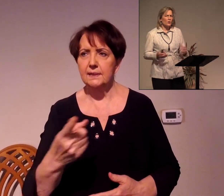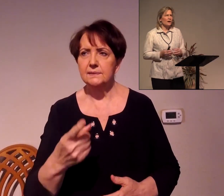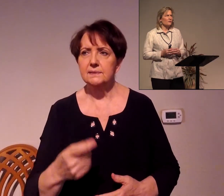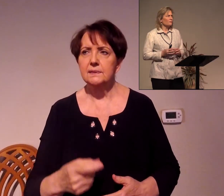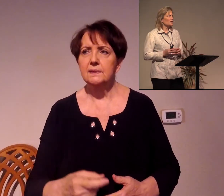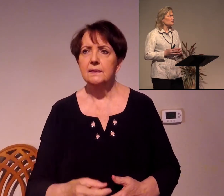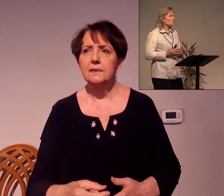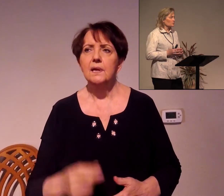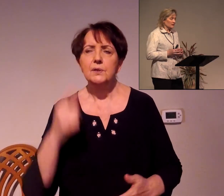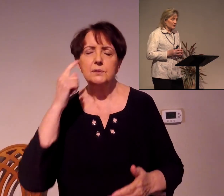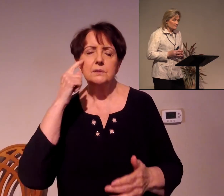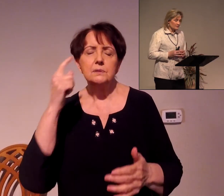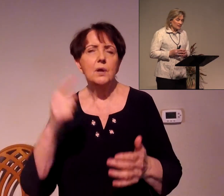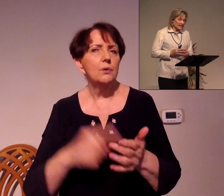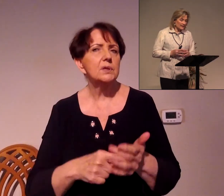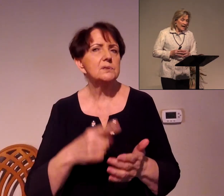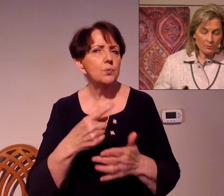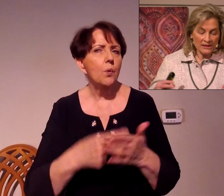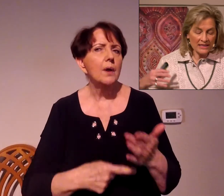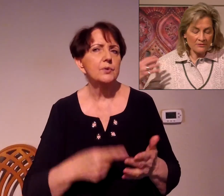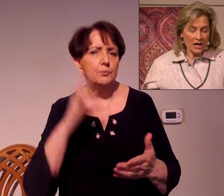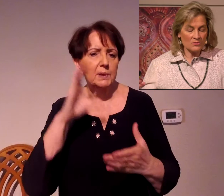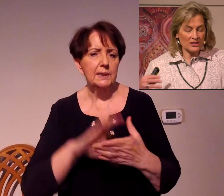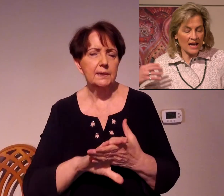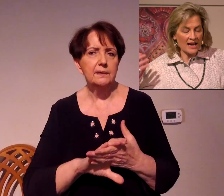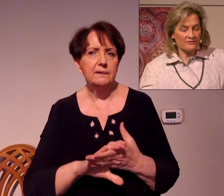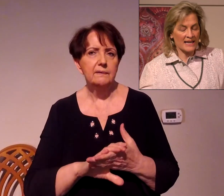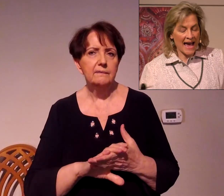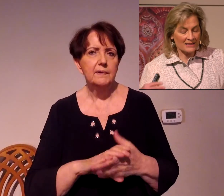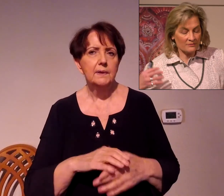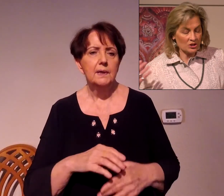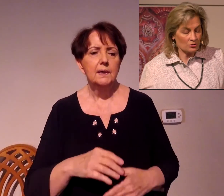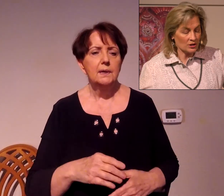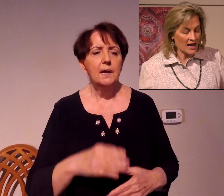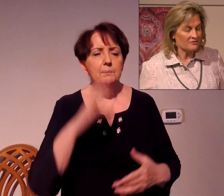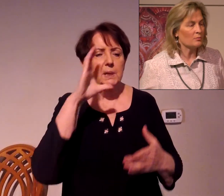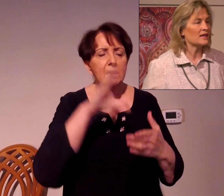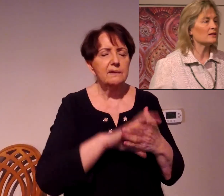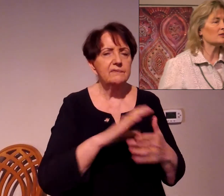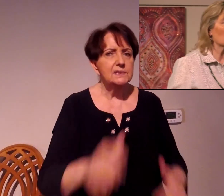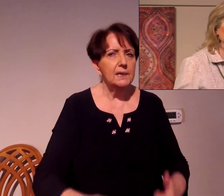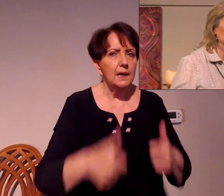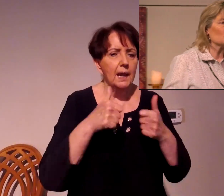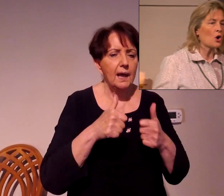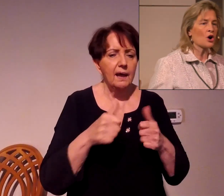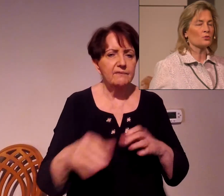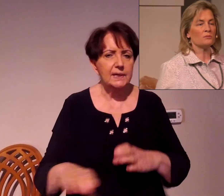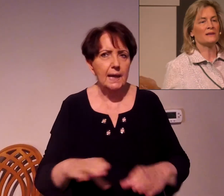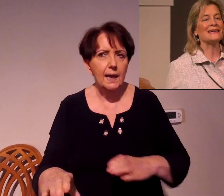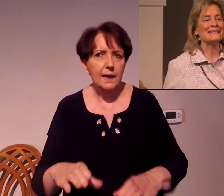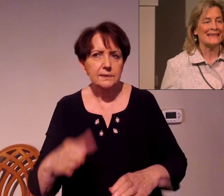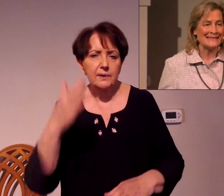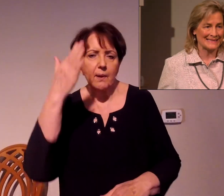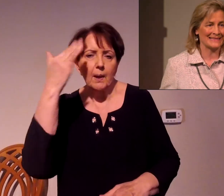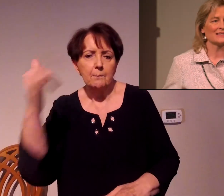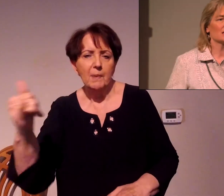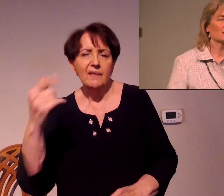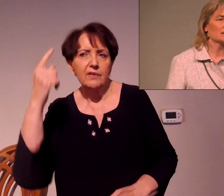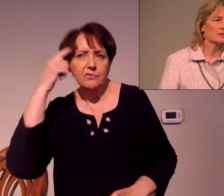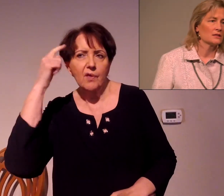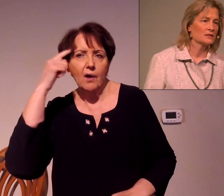very aware of what do we believe. That our belief comes alive and active in your life by the thoughts you are